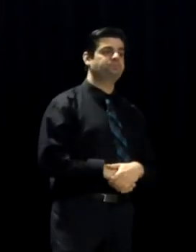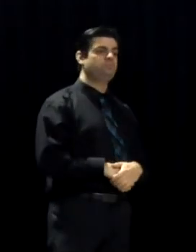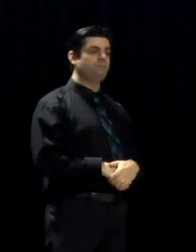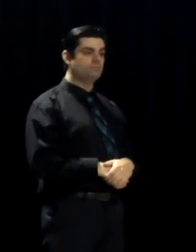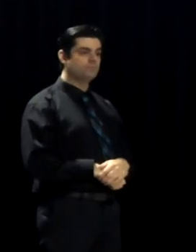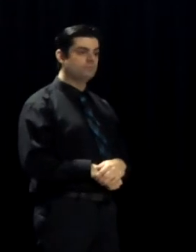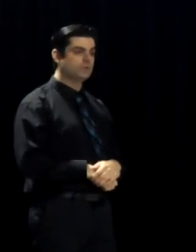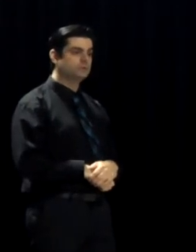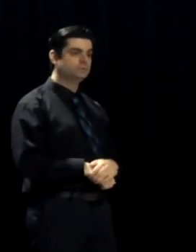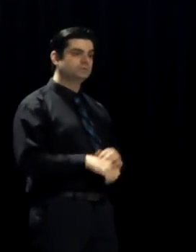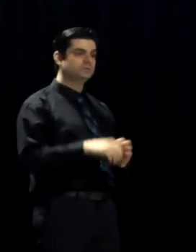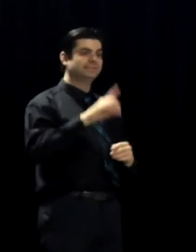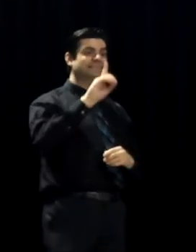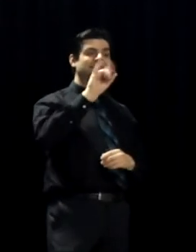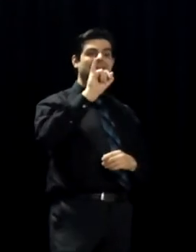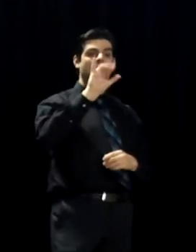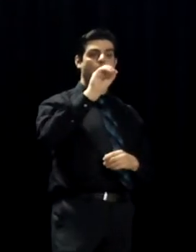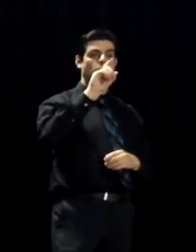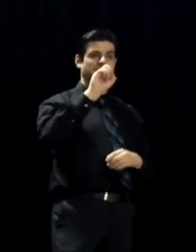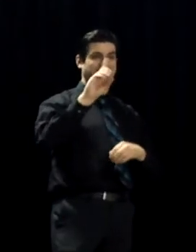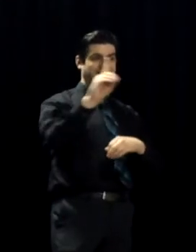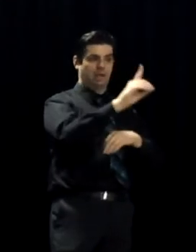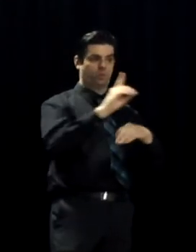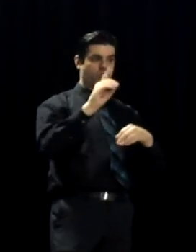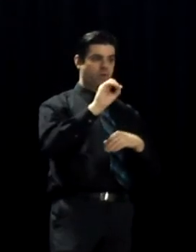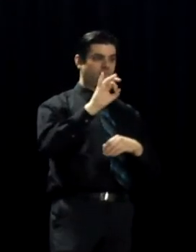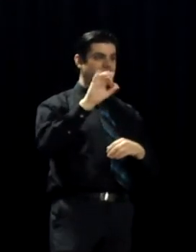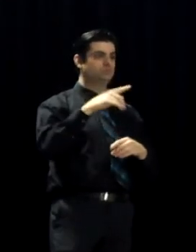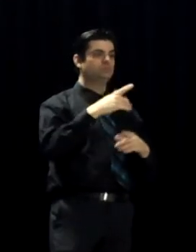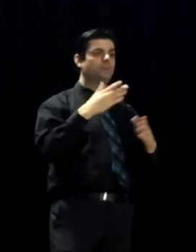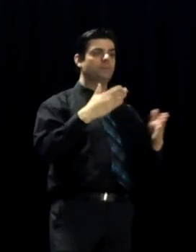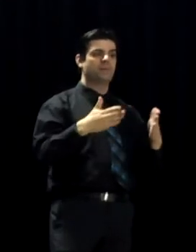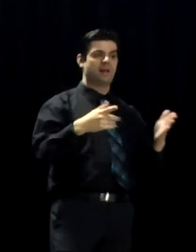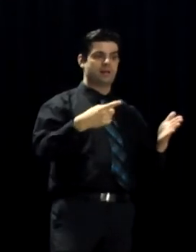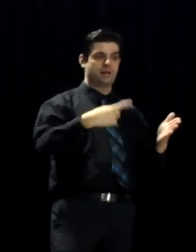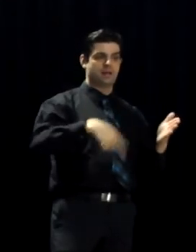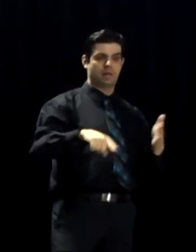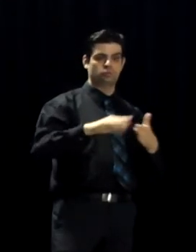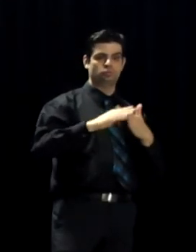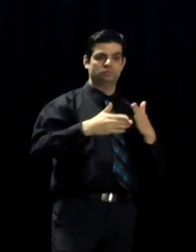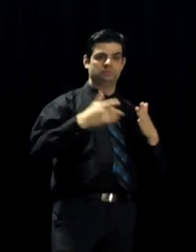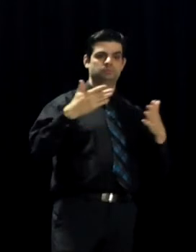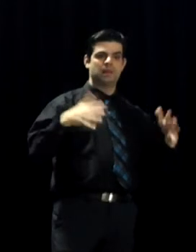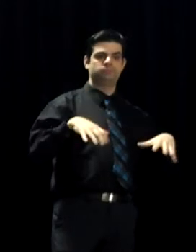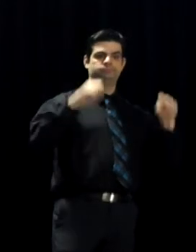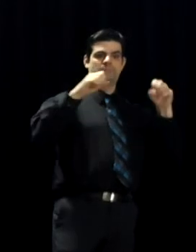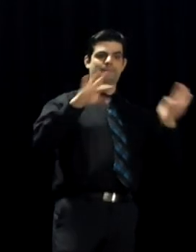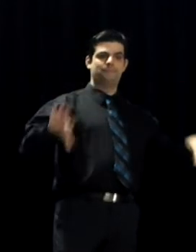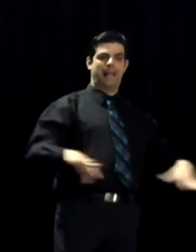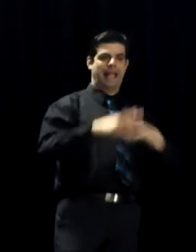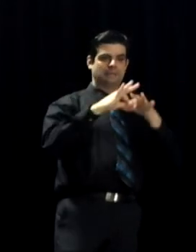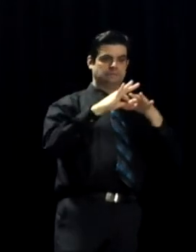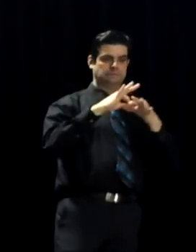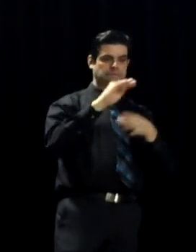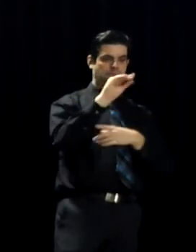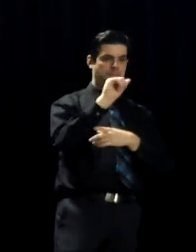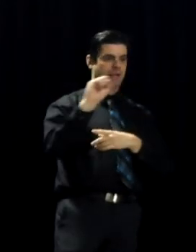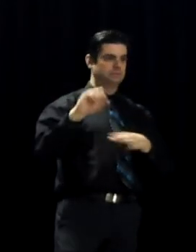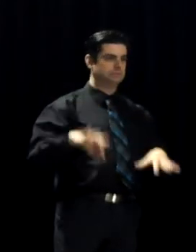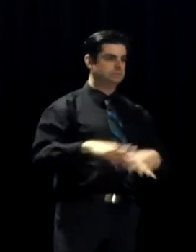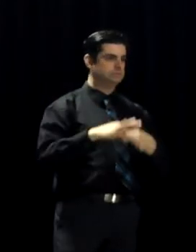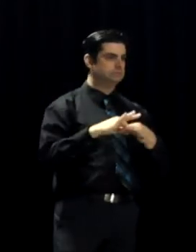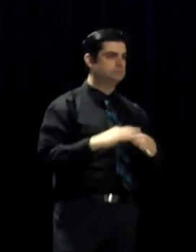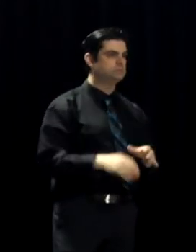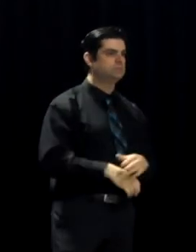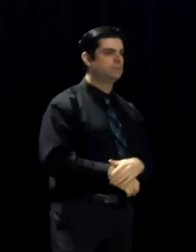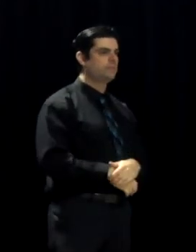making efforts to start Mass again next weekend. And I understand there's been a request from the bishop to work